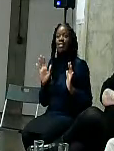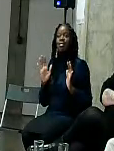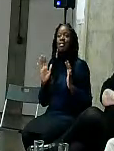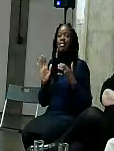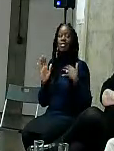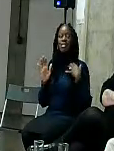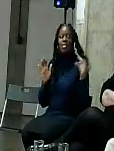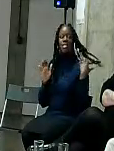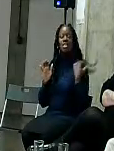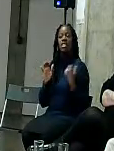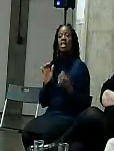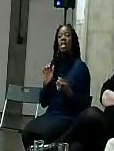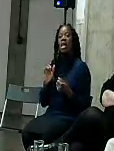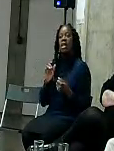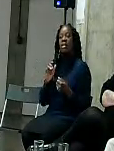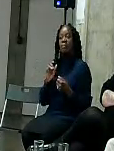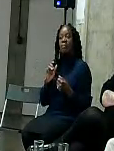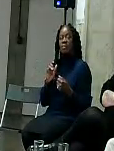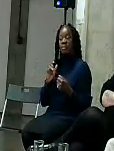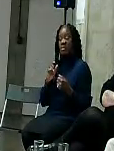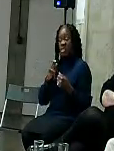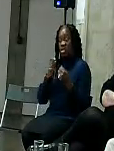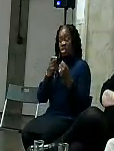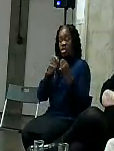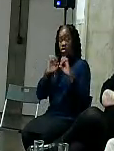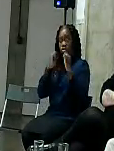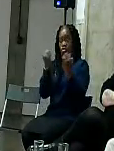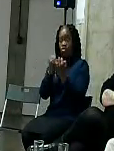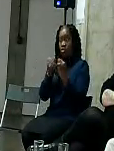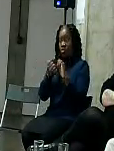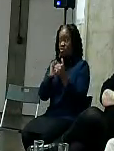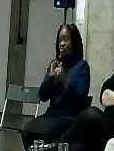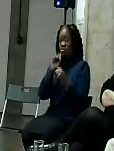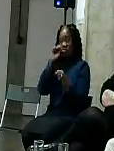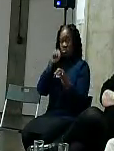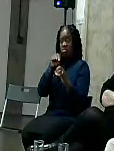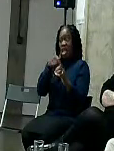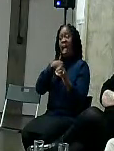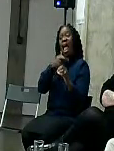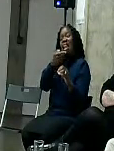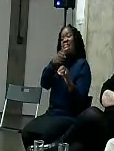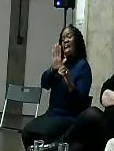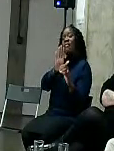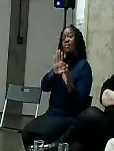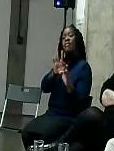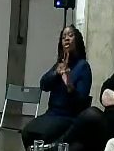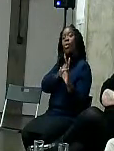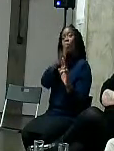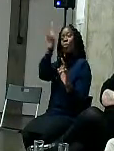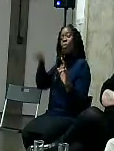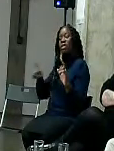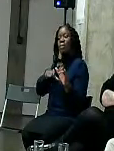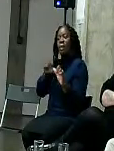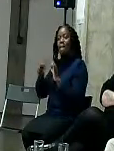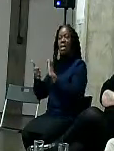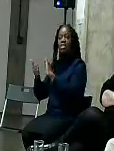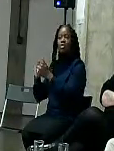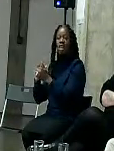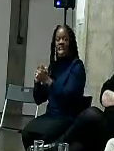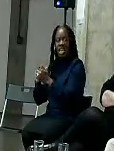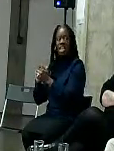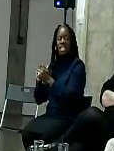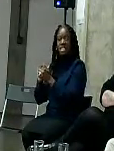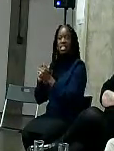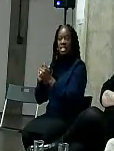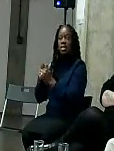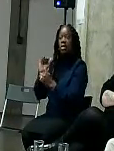after I've left these people, whoever they were, and I went to my best friend who